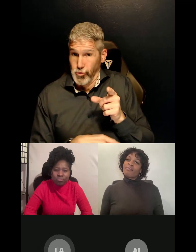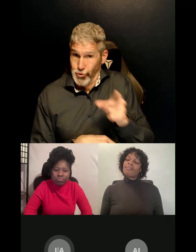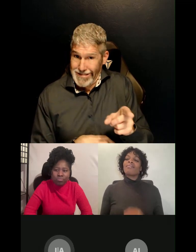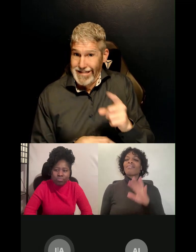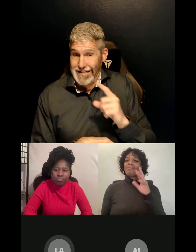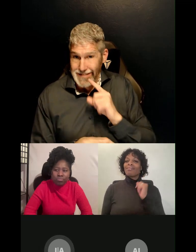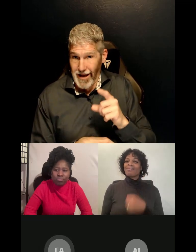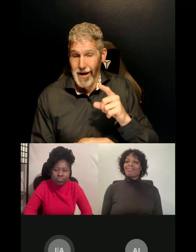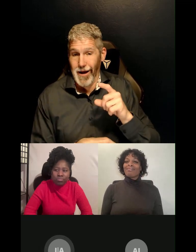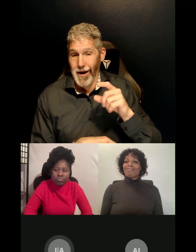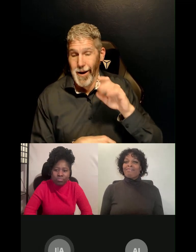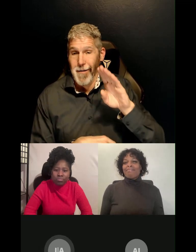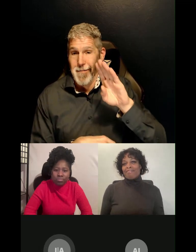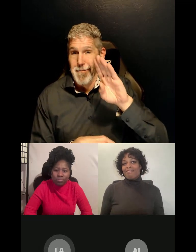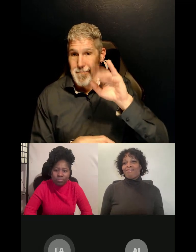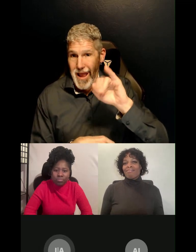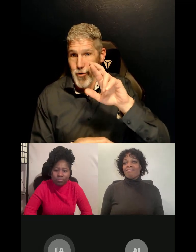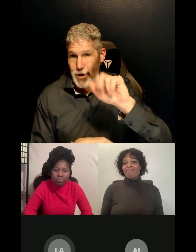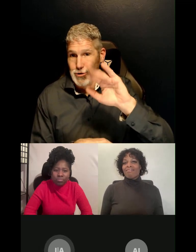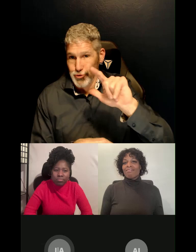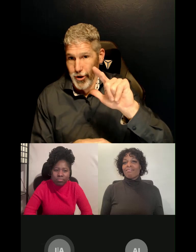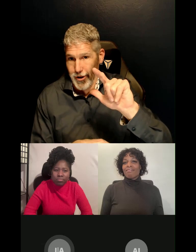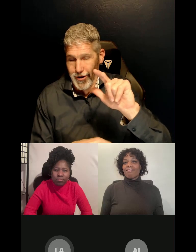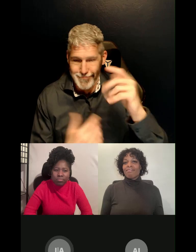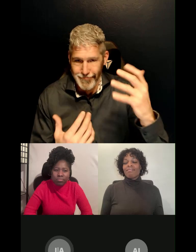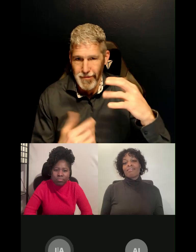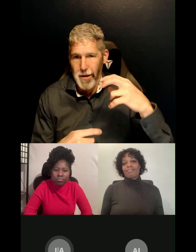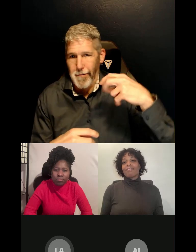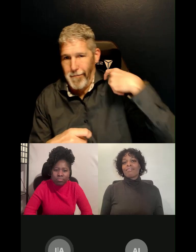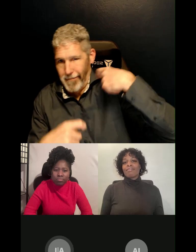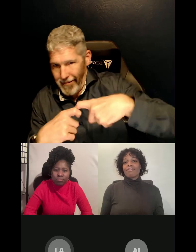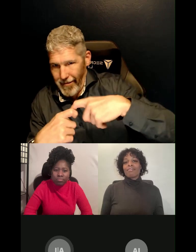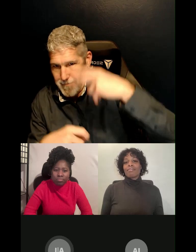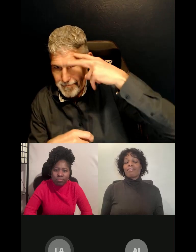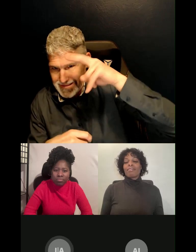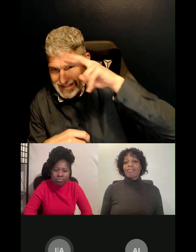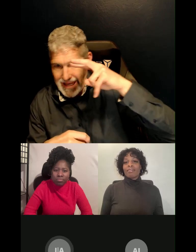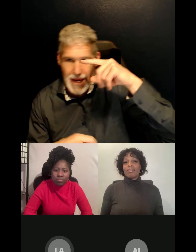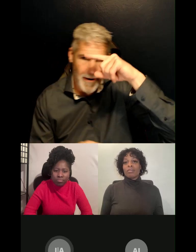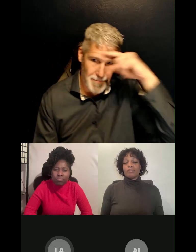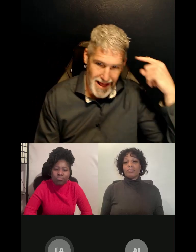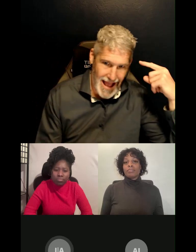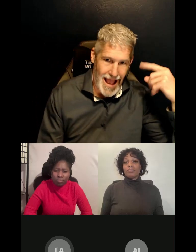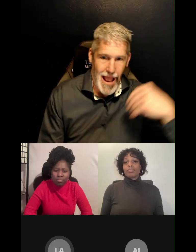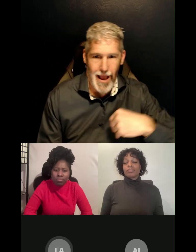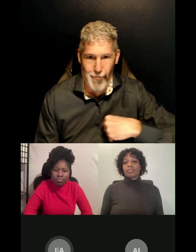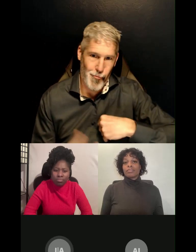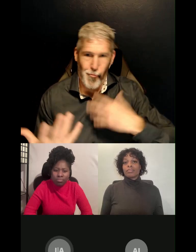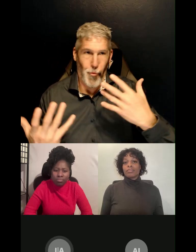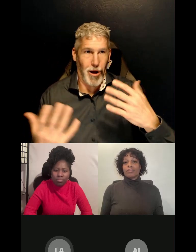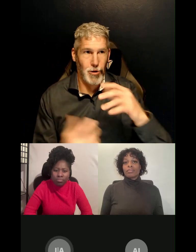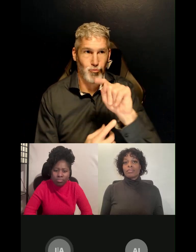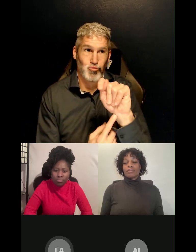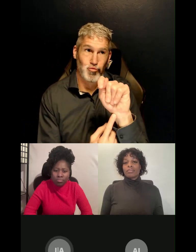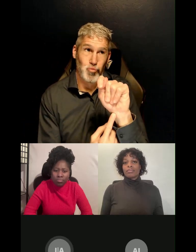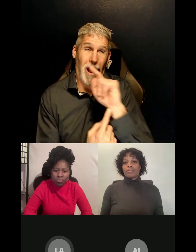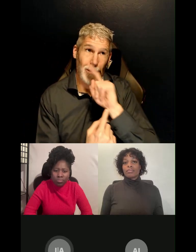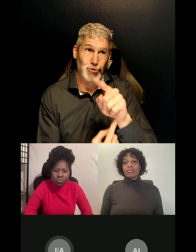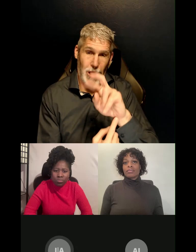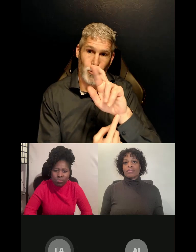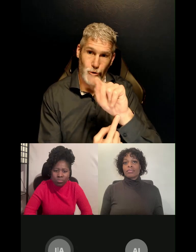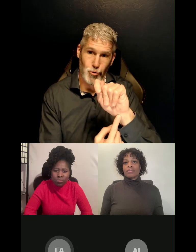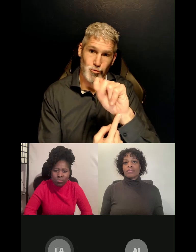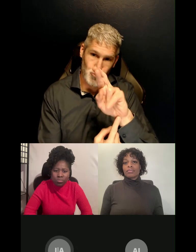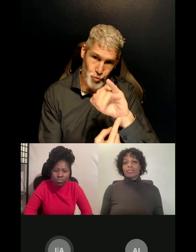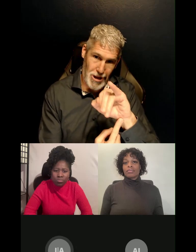that's one project. But she is a biracial, she's